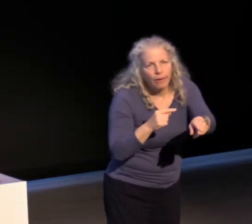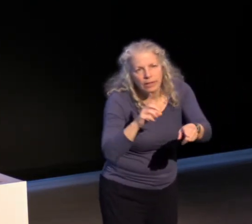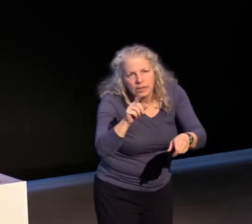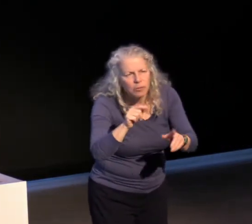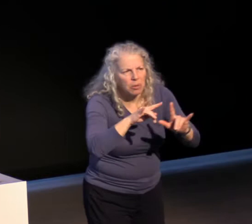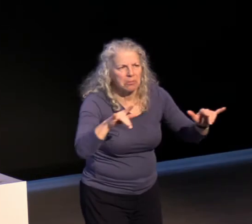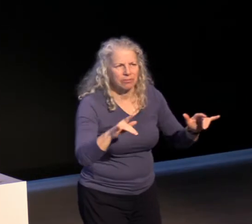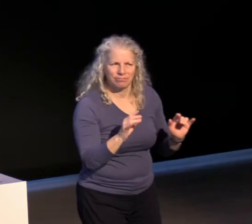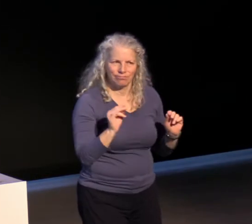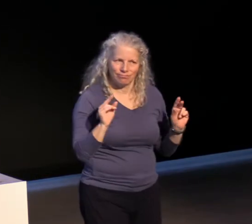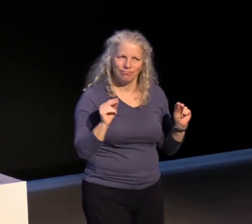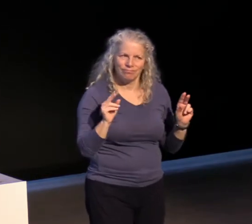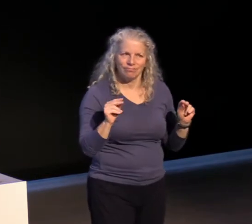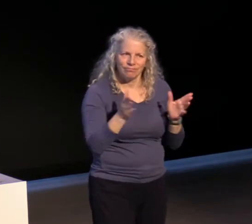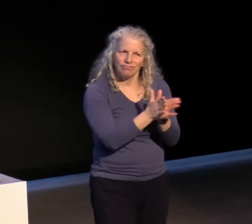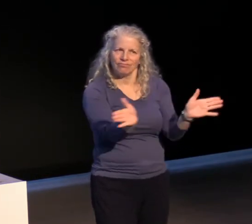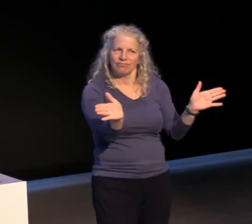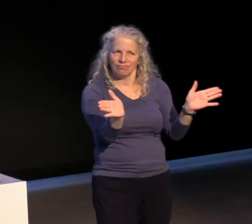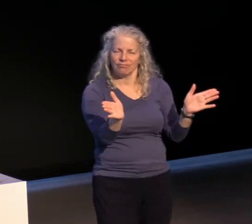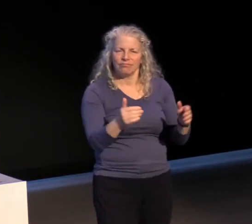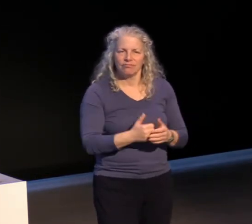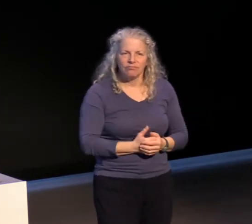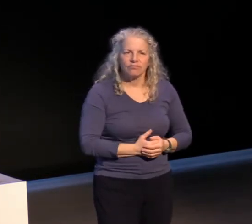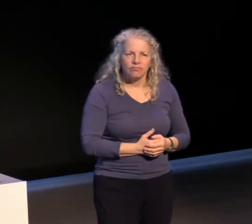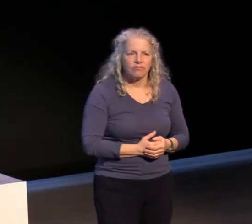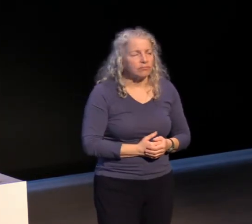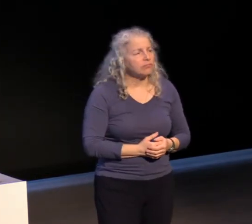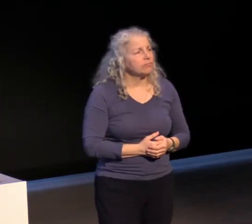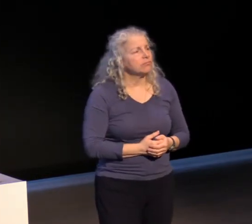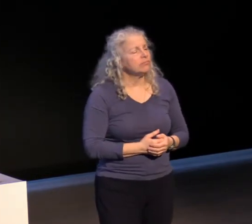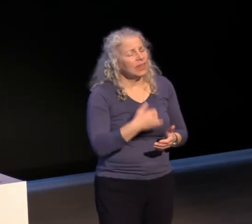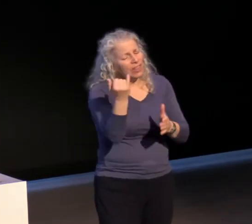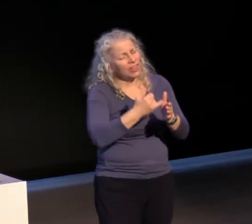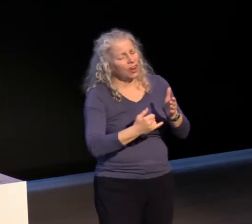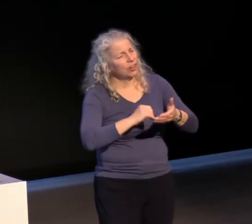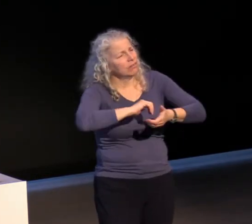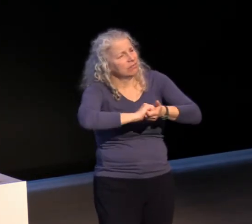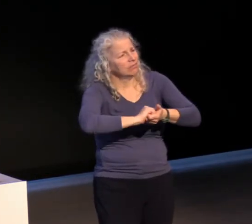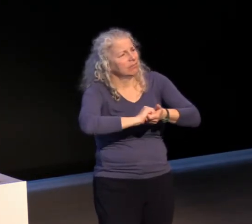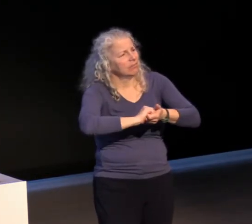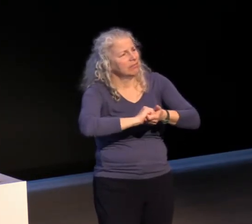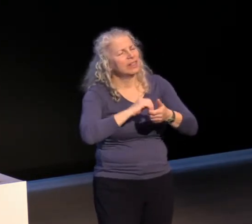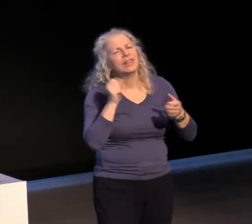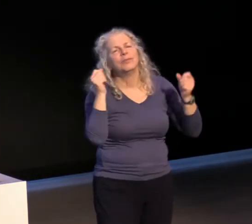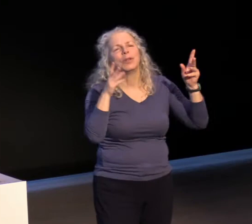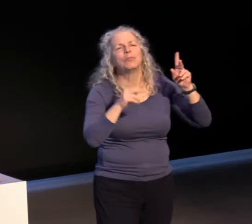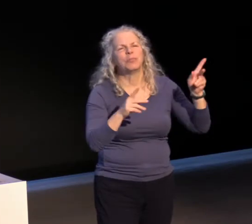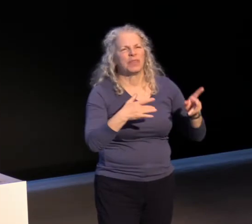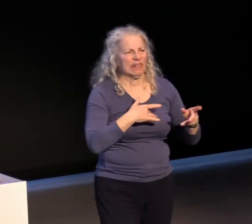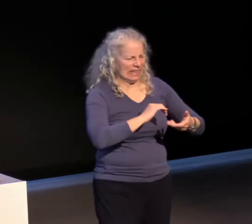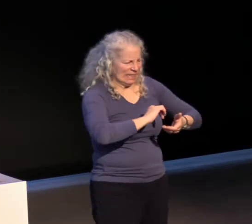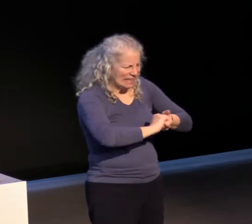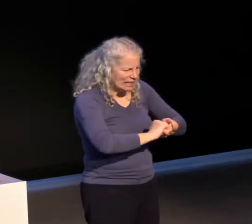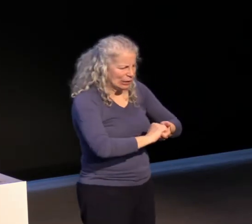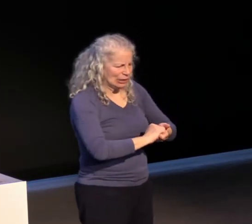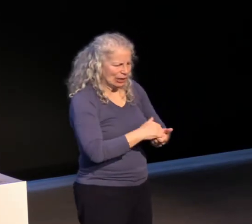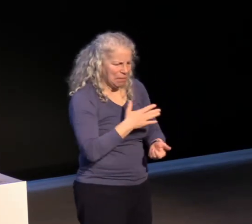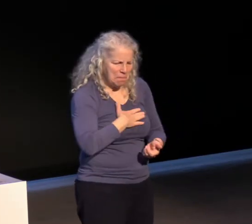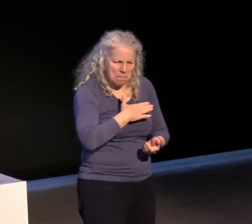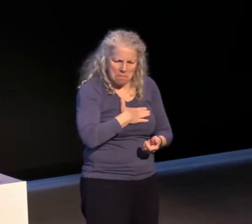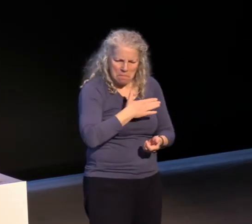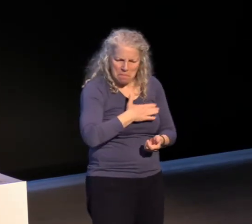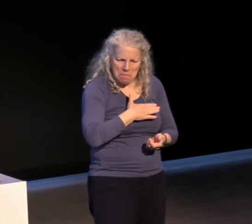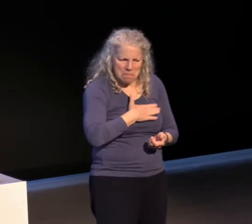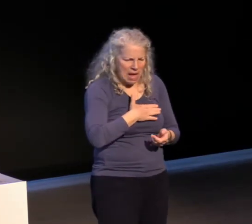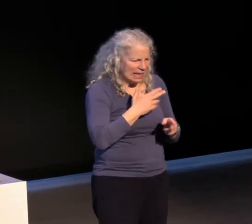Some artists are hesitant to work collaboratively in anything. They worry that their brand will be uncomfortably compromised or misdirected